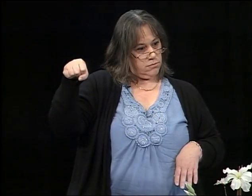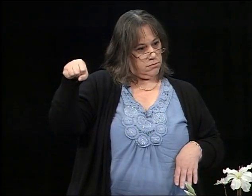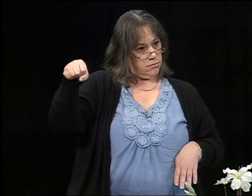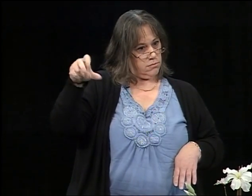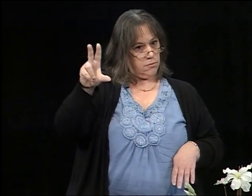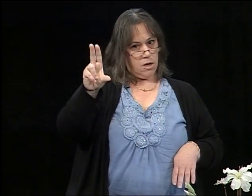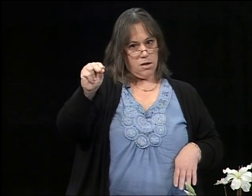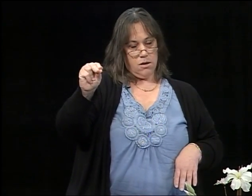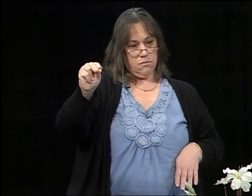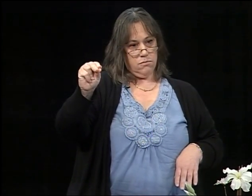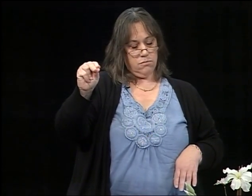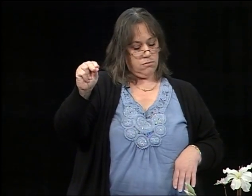and no.